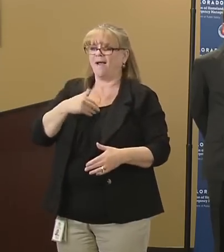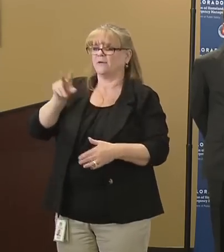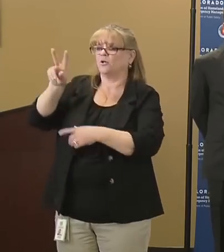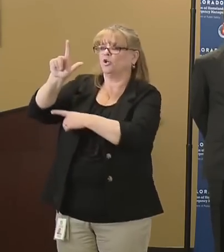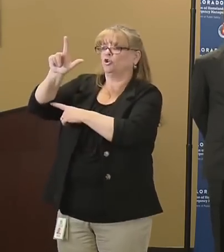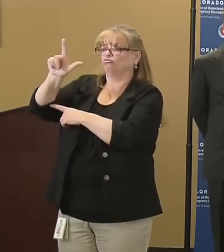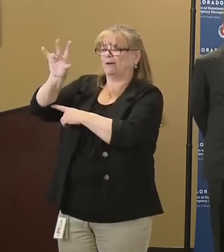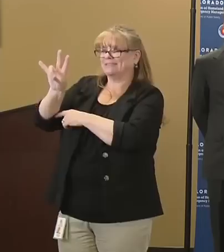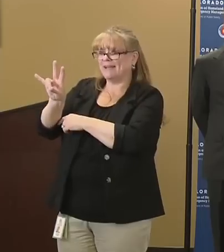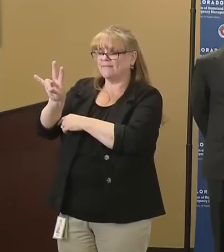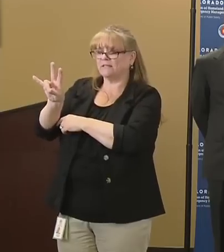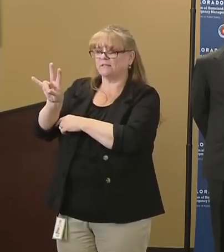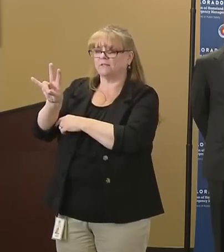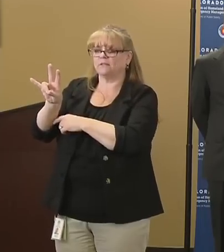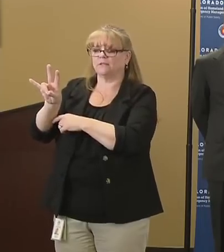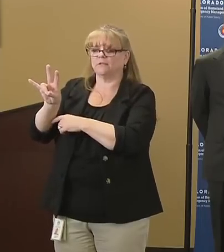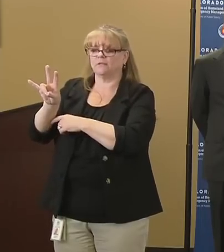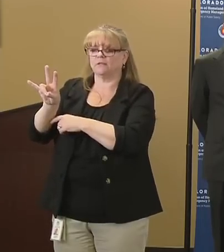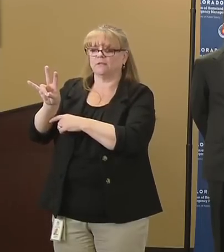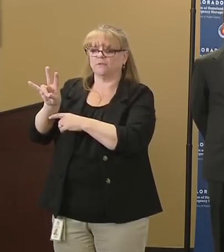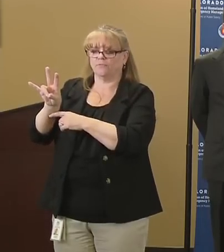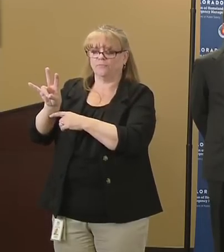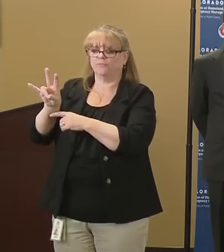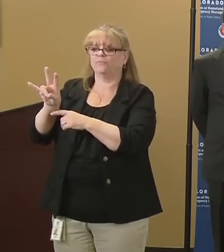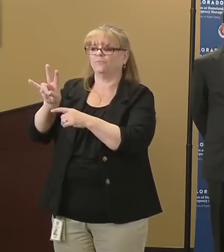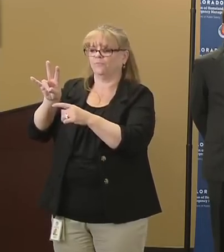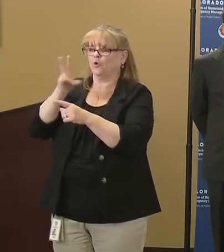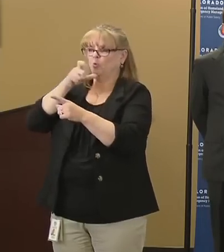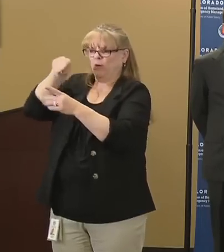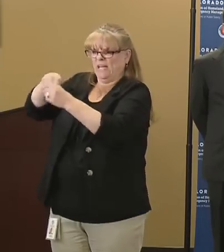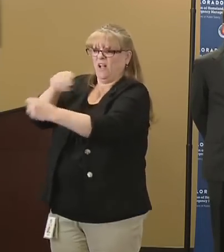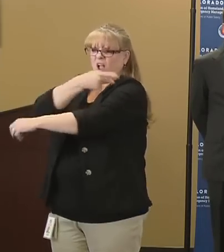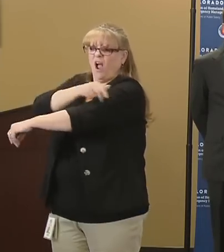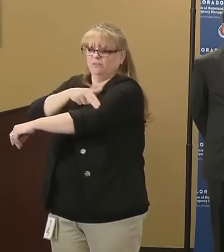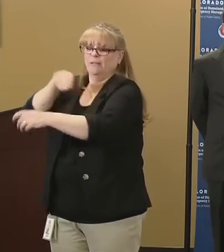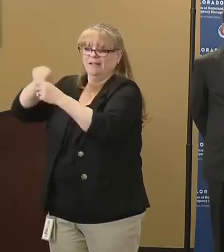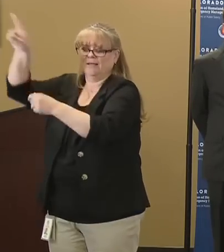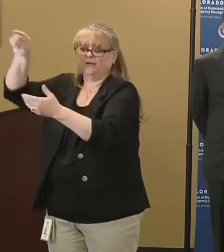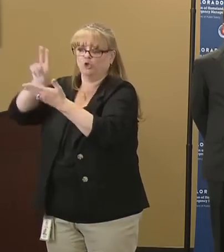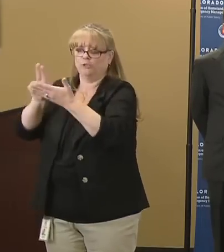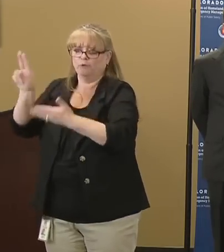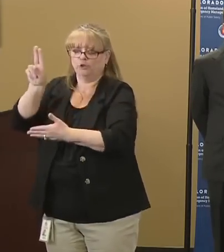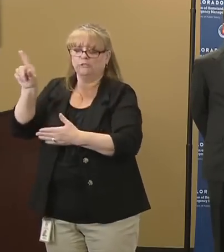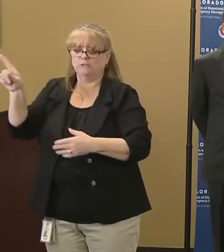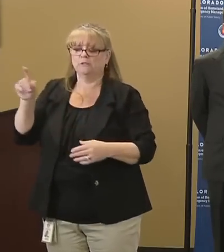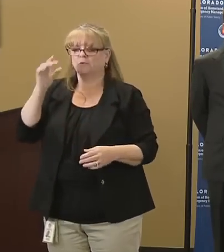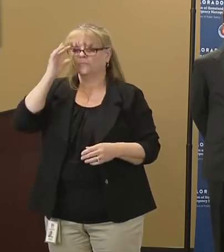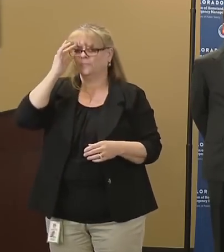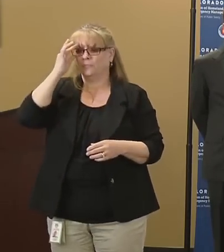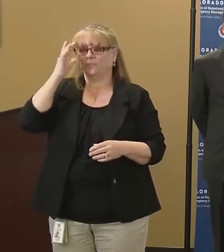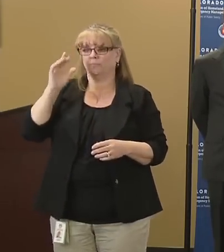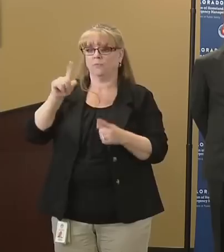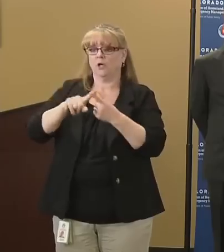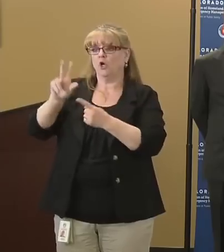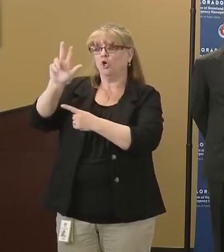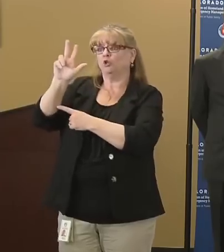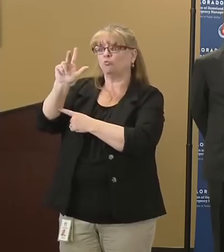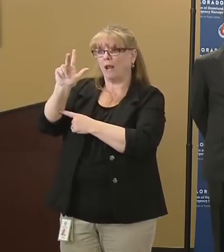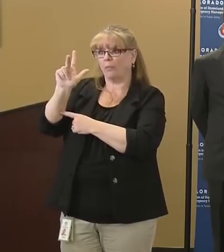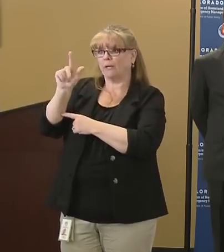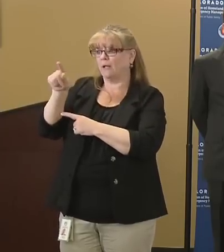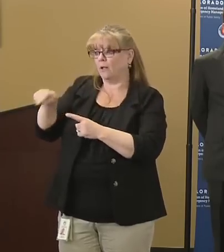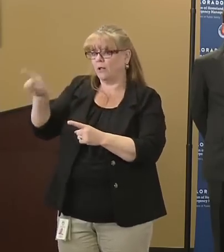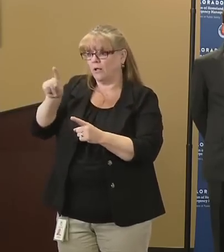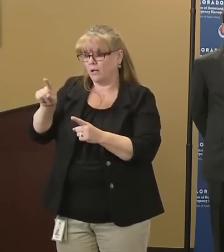care unit, and 33 of the 37, or almost 90%, are on mechanical ventilation, which is a form